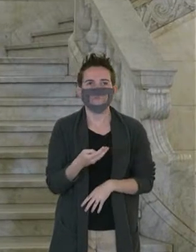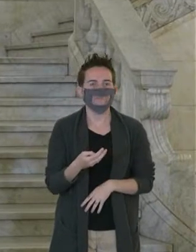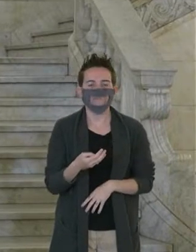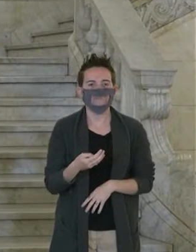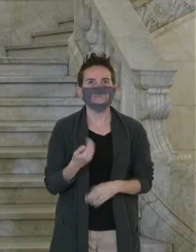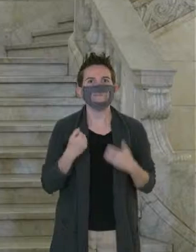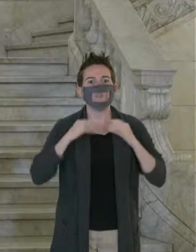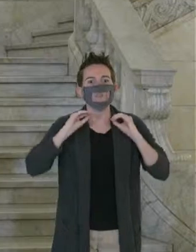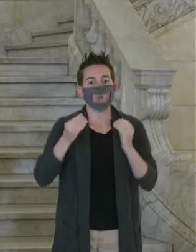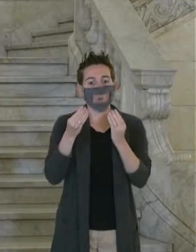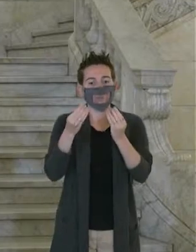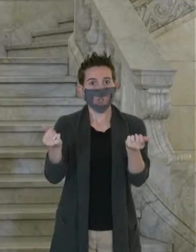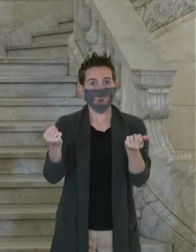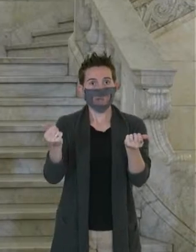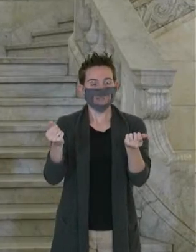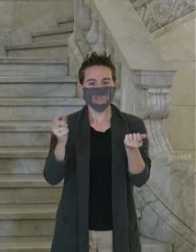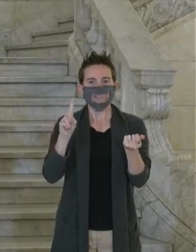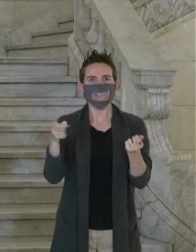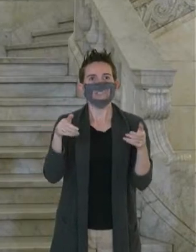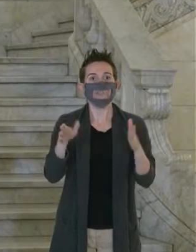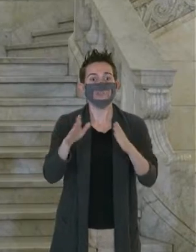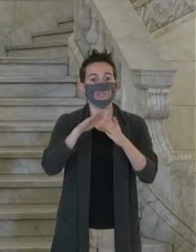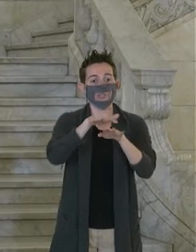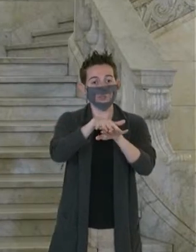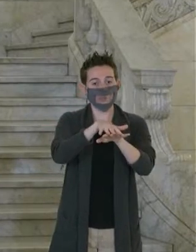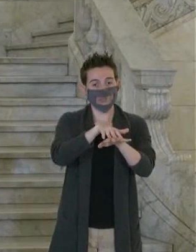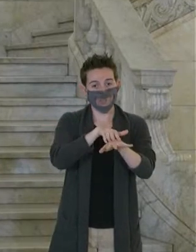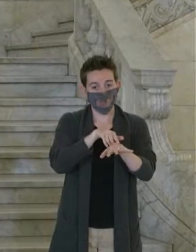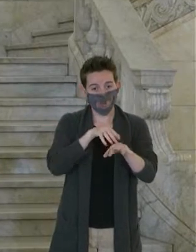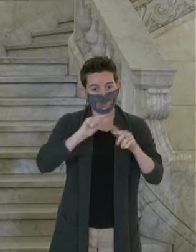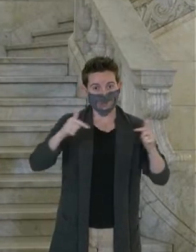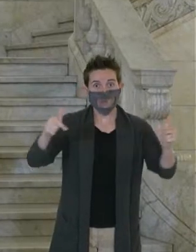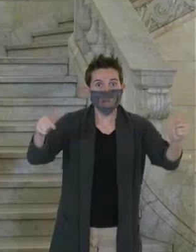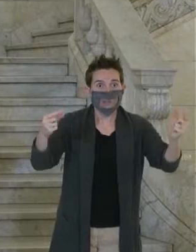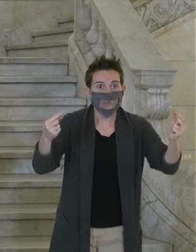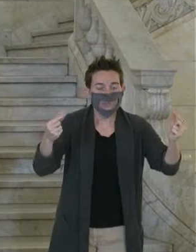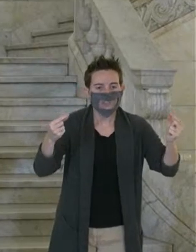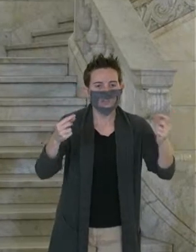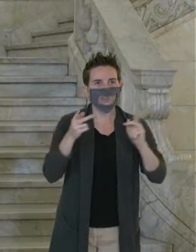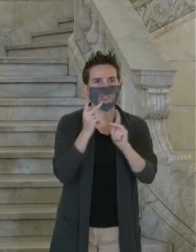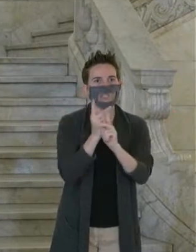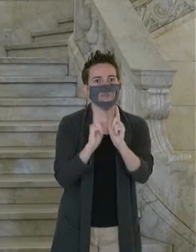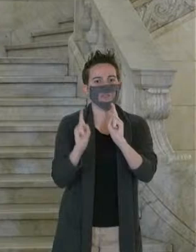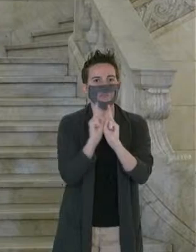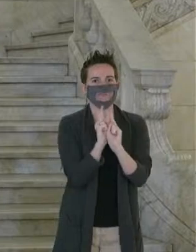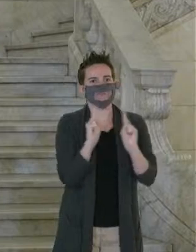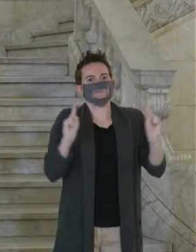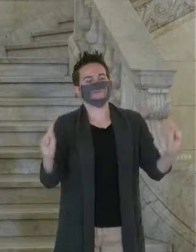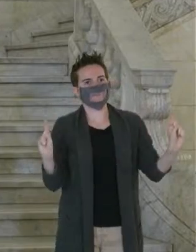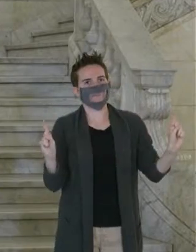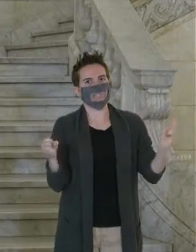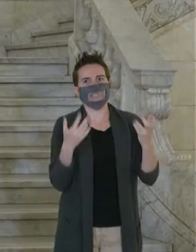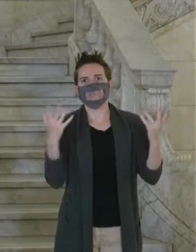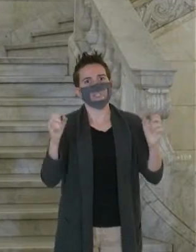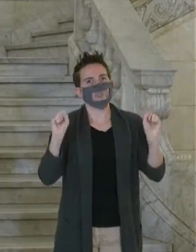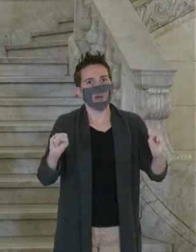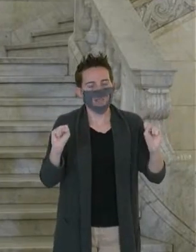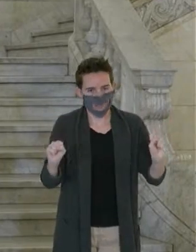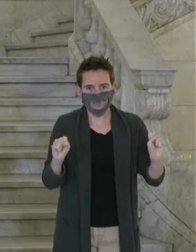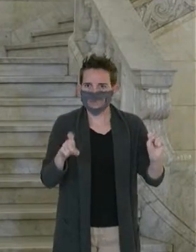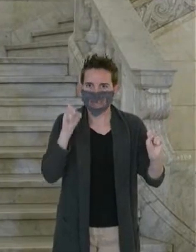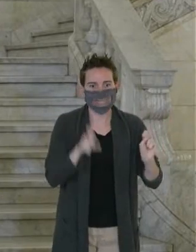There was no cure, and the only way to slow the spread of the virus was by keeping people apart as much as